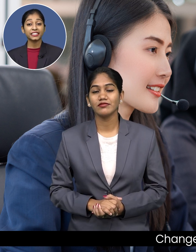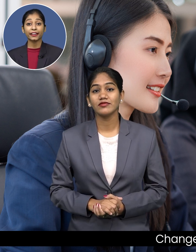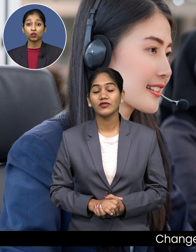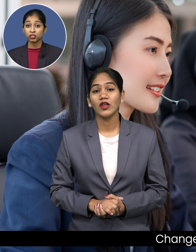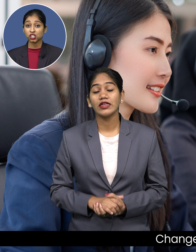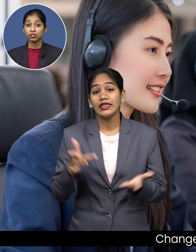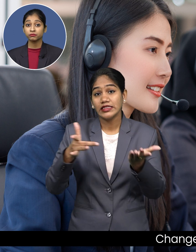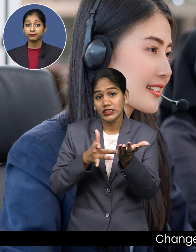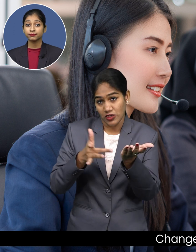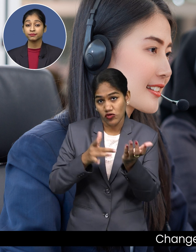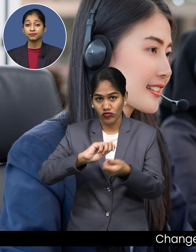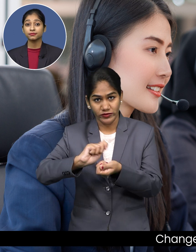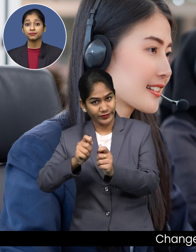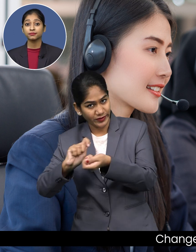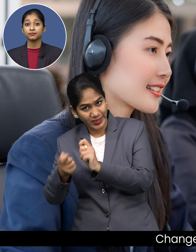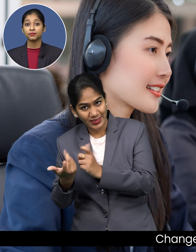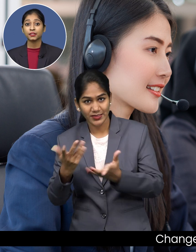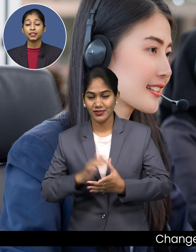Changes in technology.